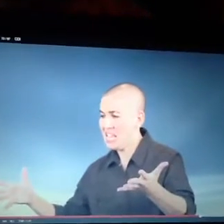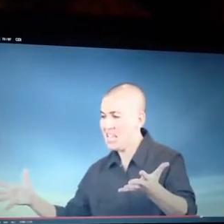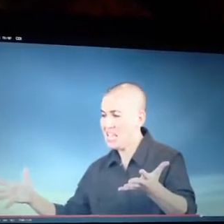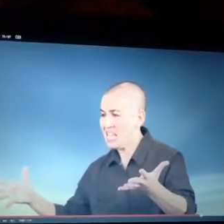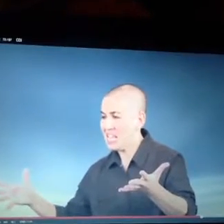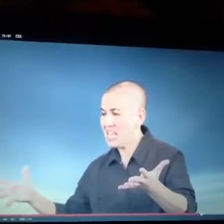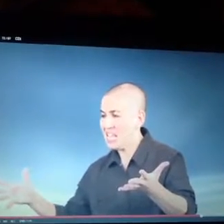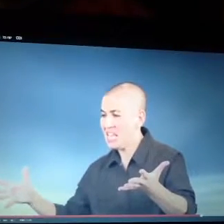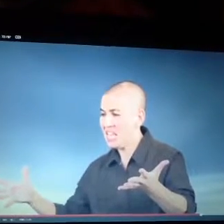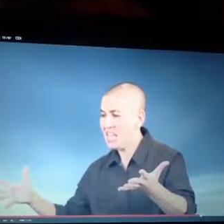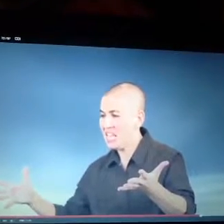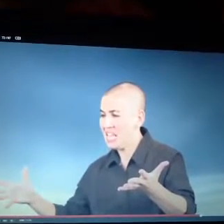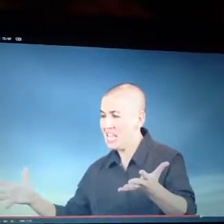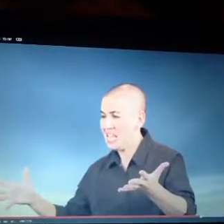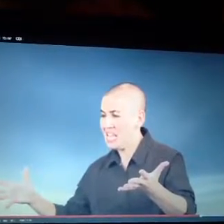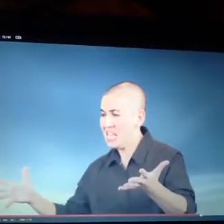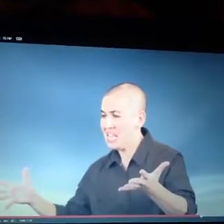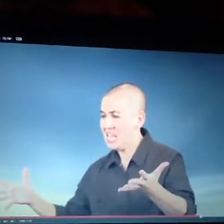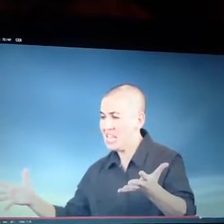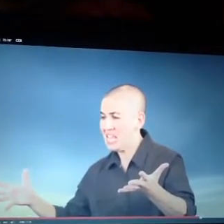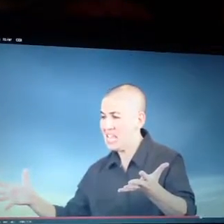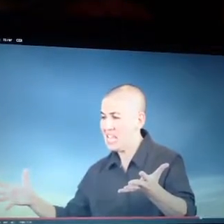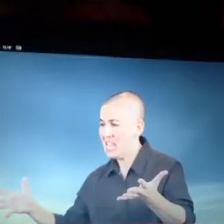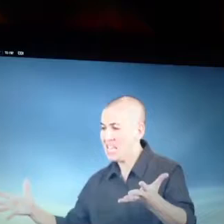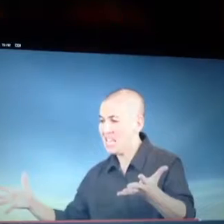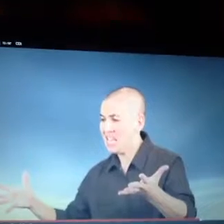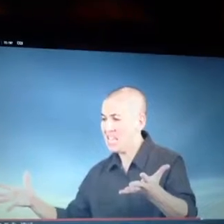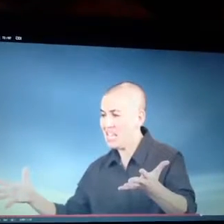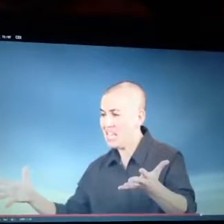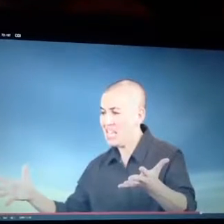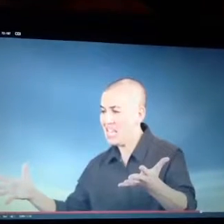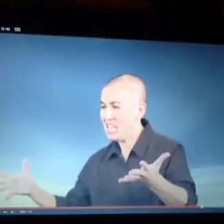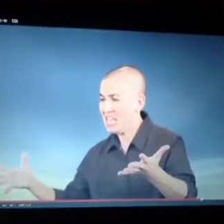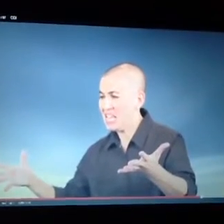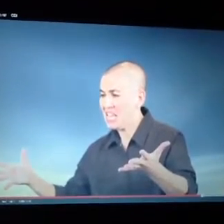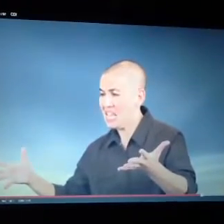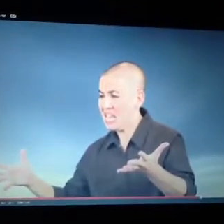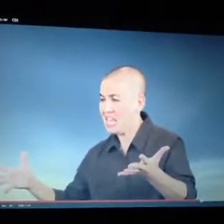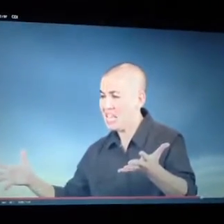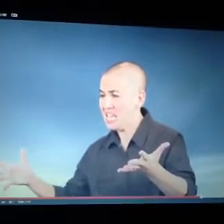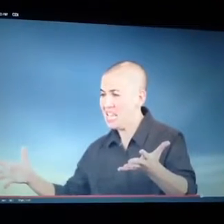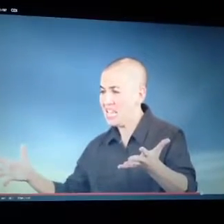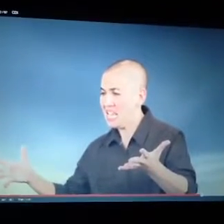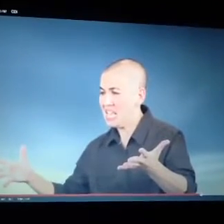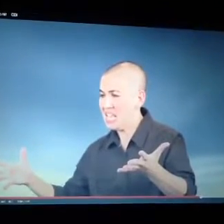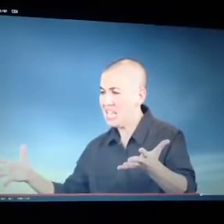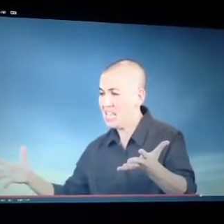And a lot of times the interpreter may feel that it's too much to bear, that they feel that they need some extra support.